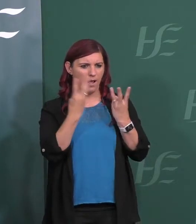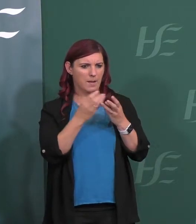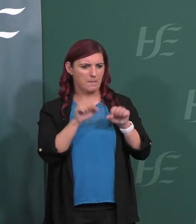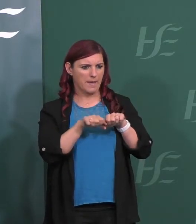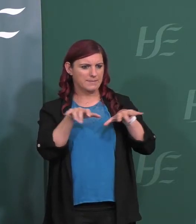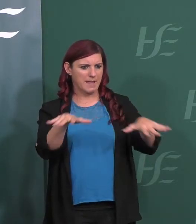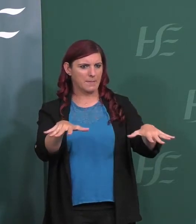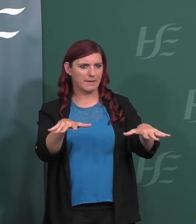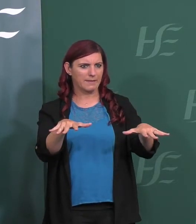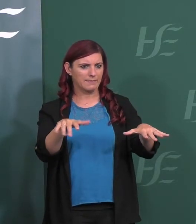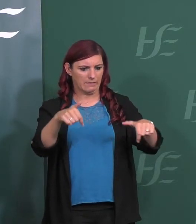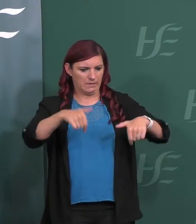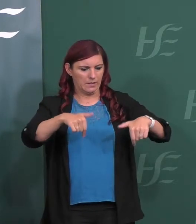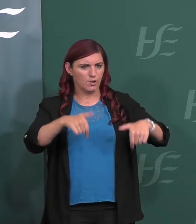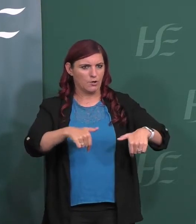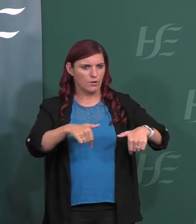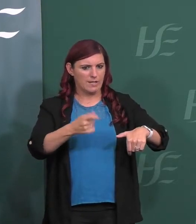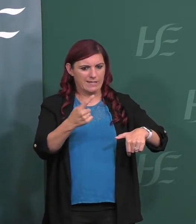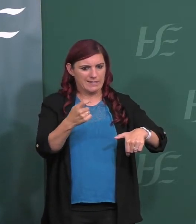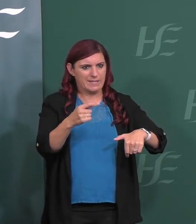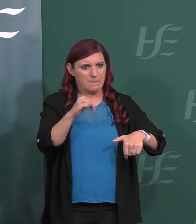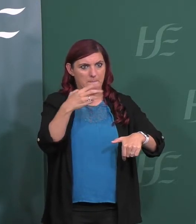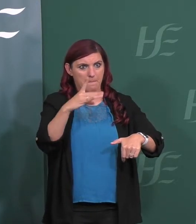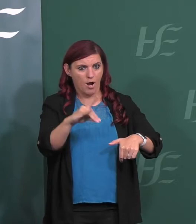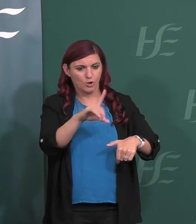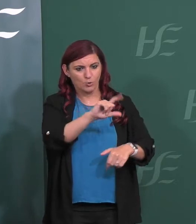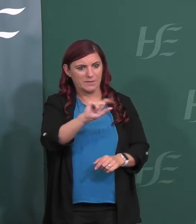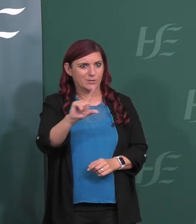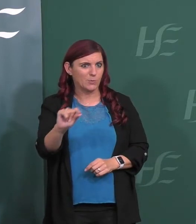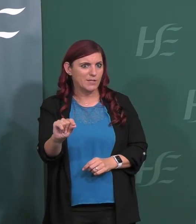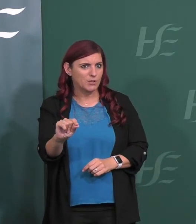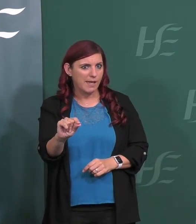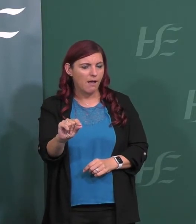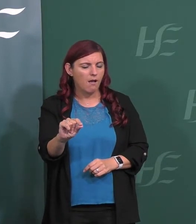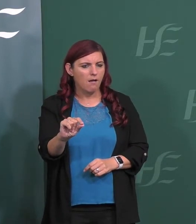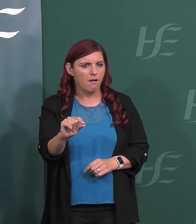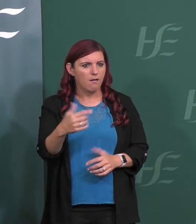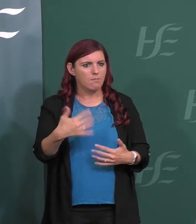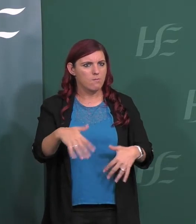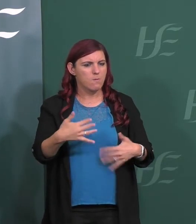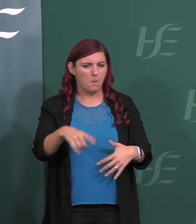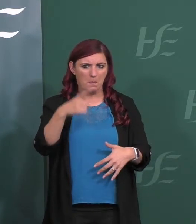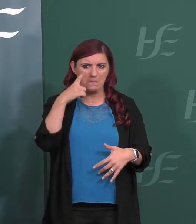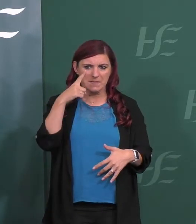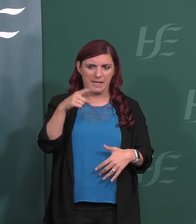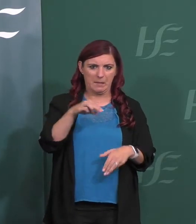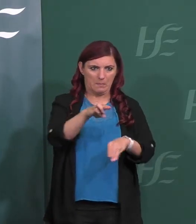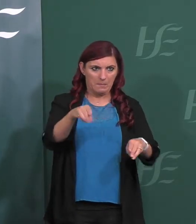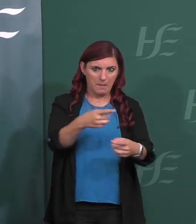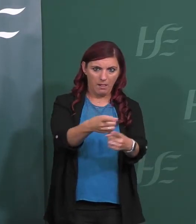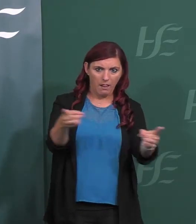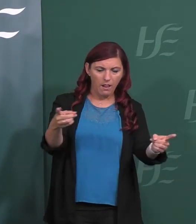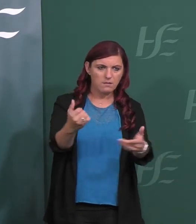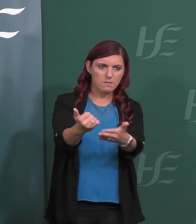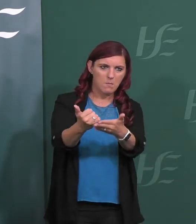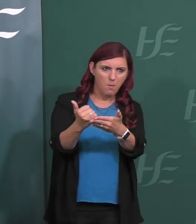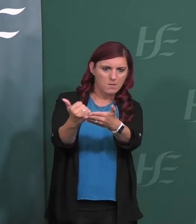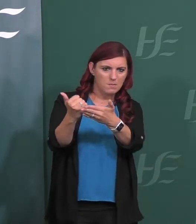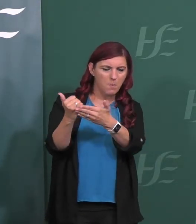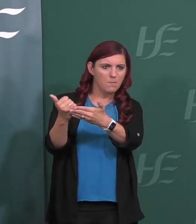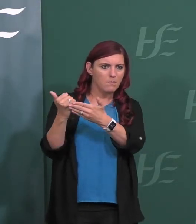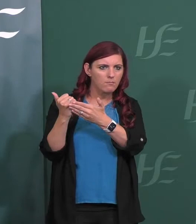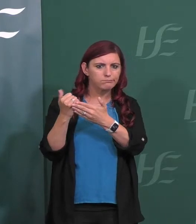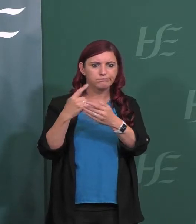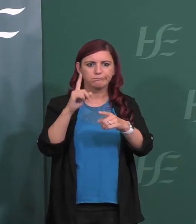since March, February of last year, we've seen huge support from the public with a wide range of